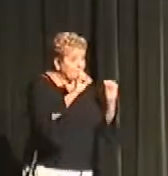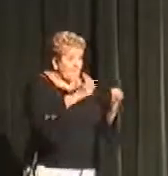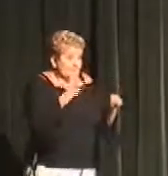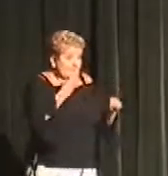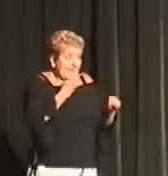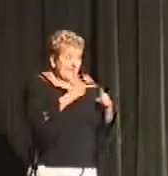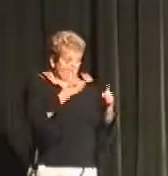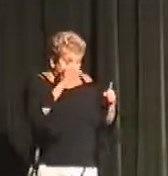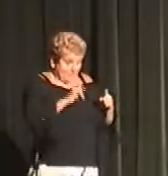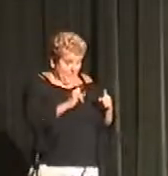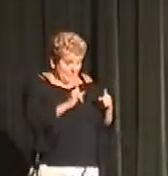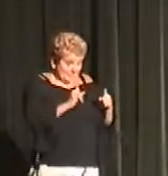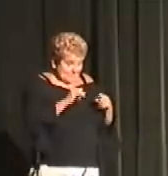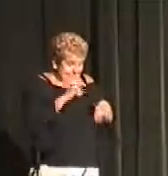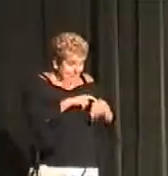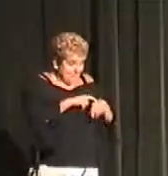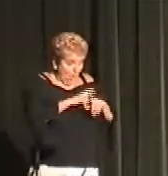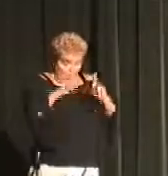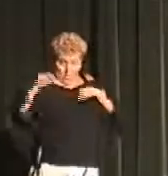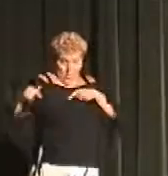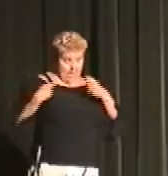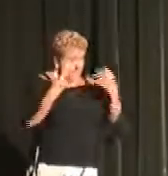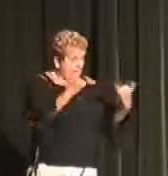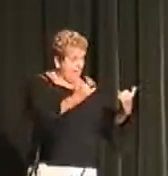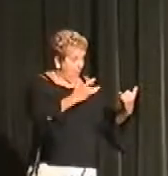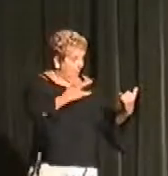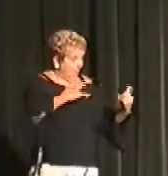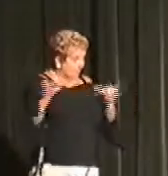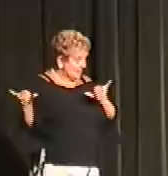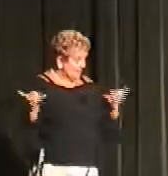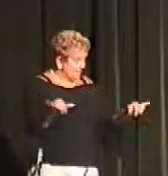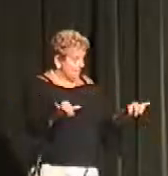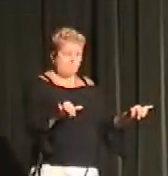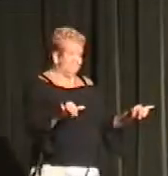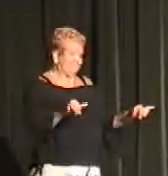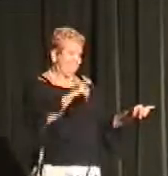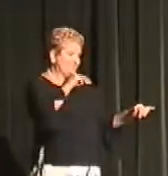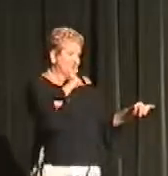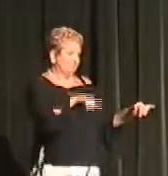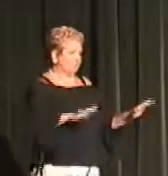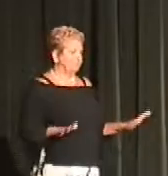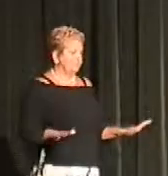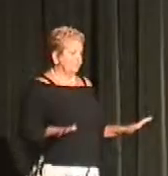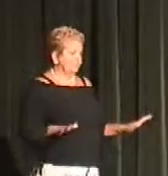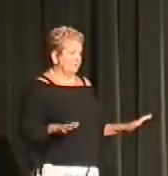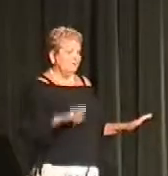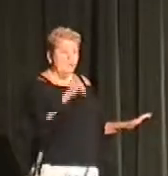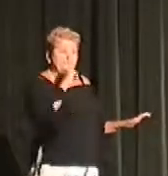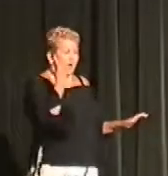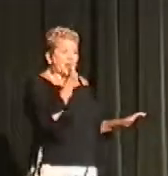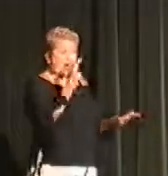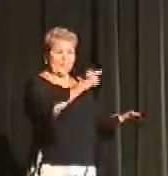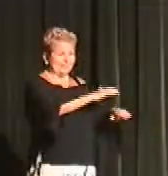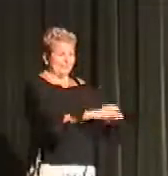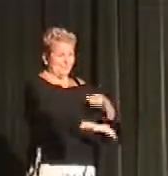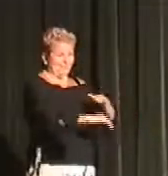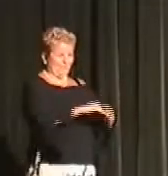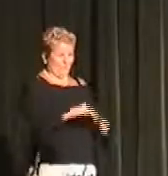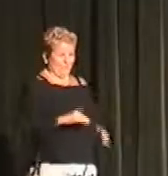moment to this, it's always been that way, but that's not true. You know, I haven't always been that comfortable, you know, in my own skin. But